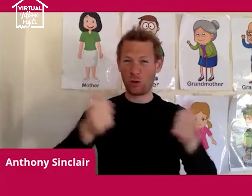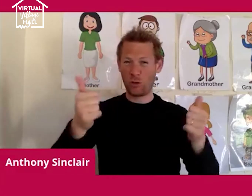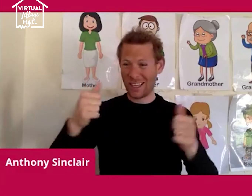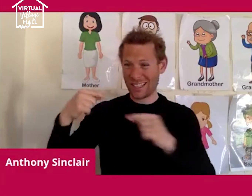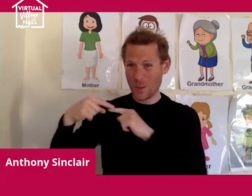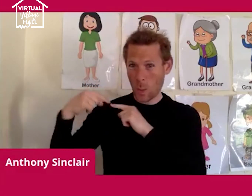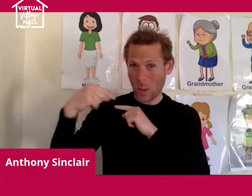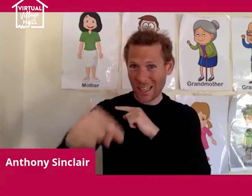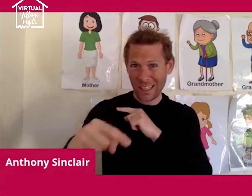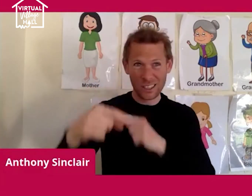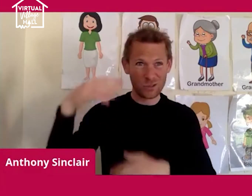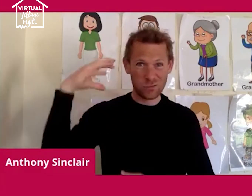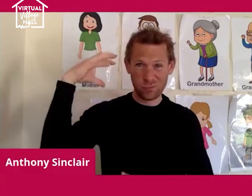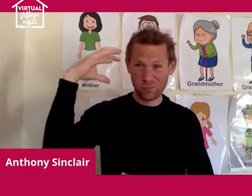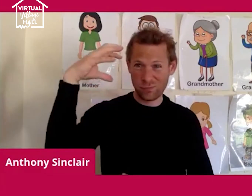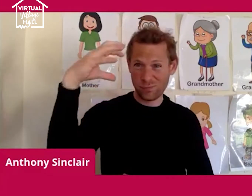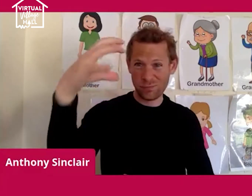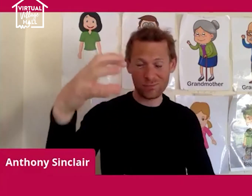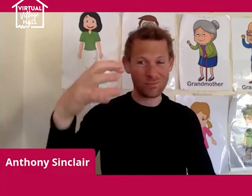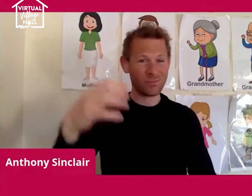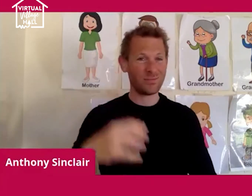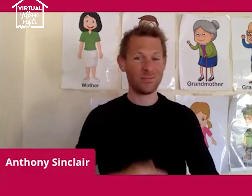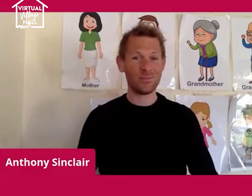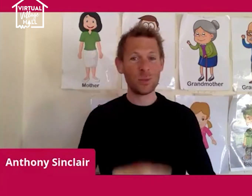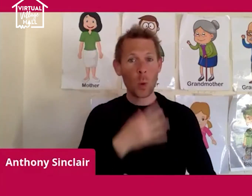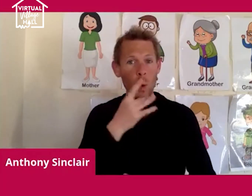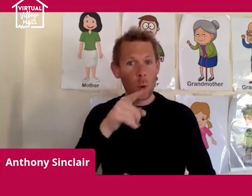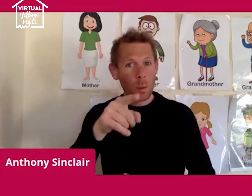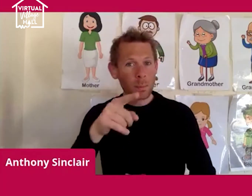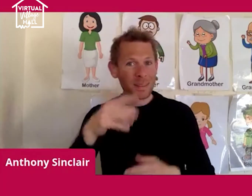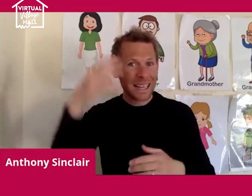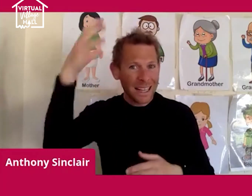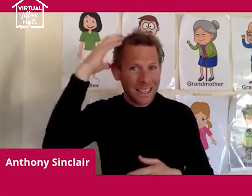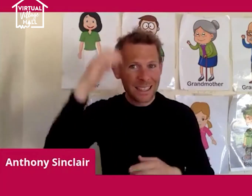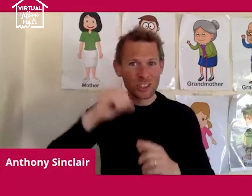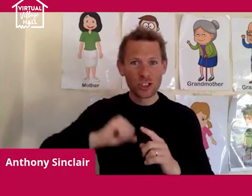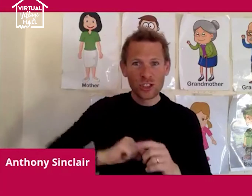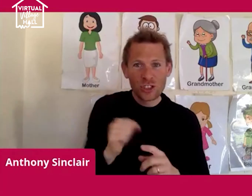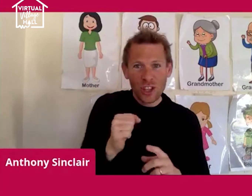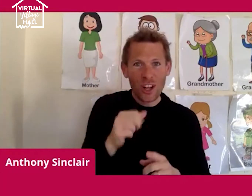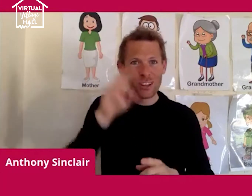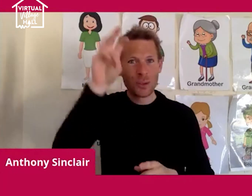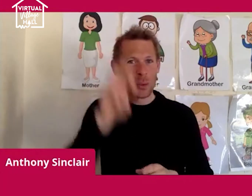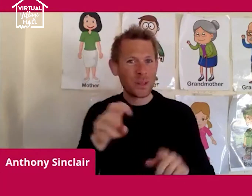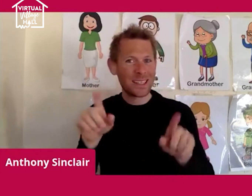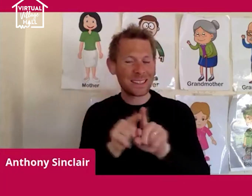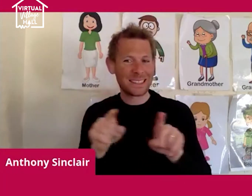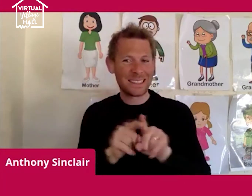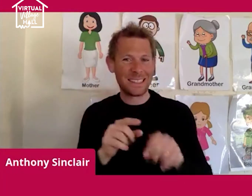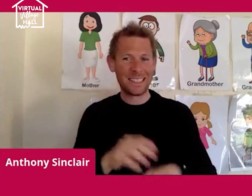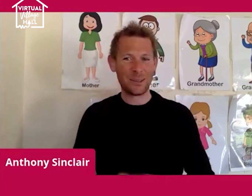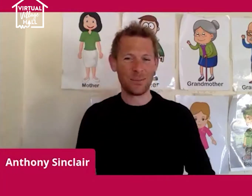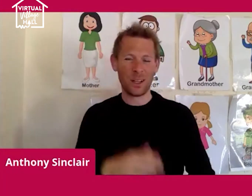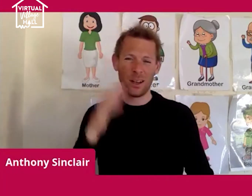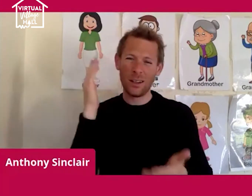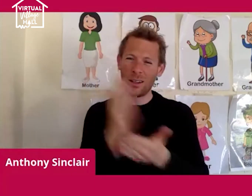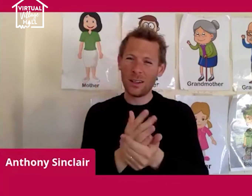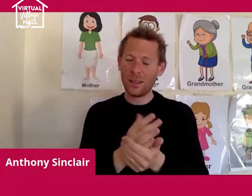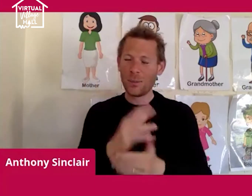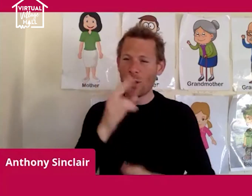here. But it's been a great week, really sunny all week. In England, Scotland, Wales,